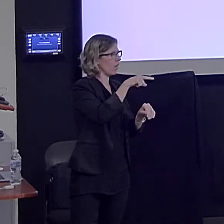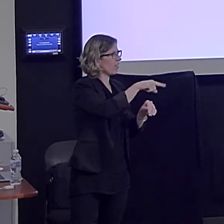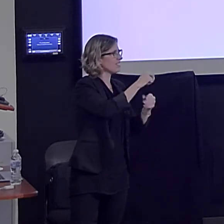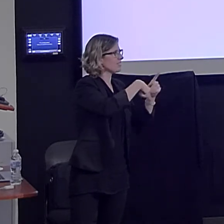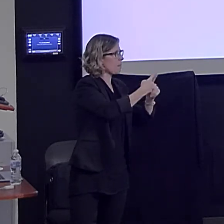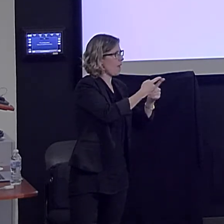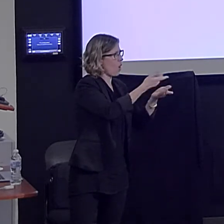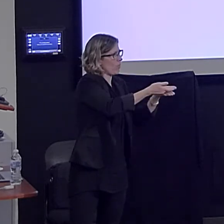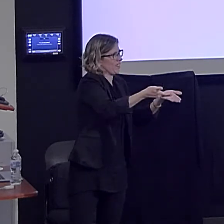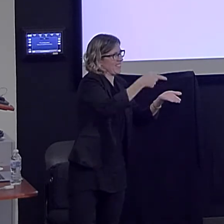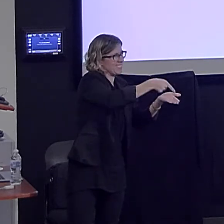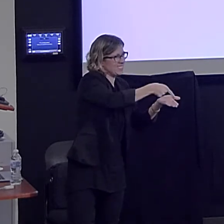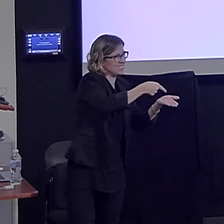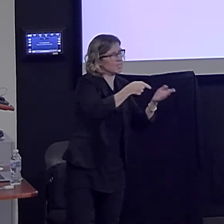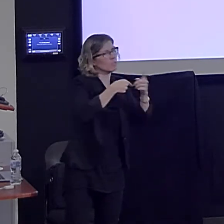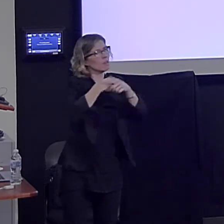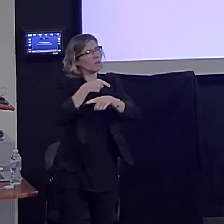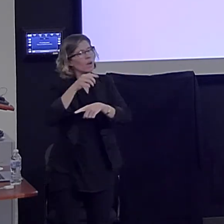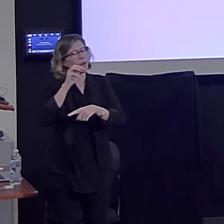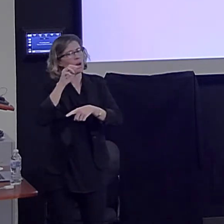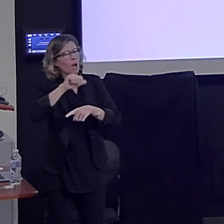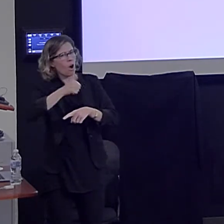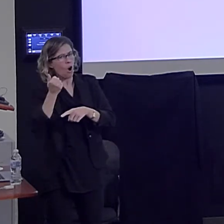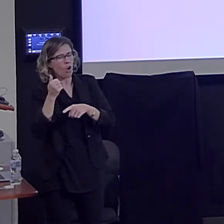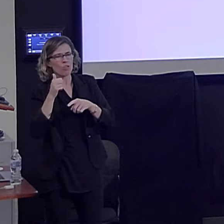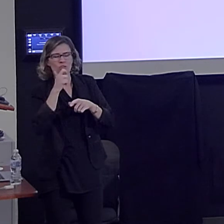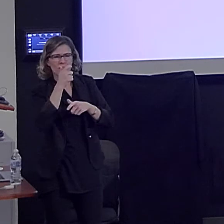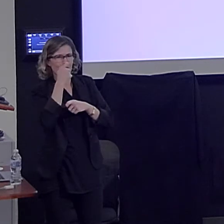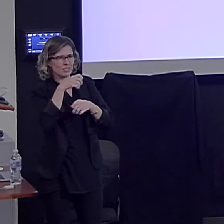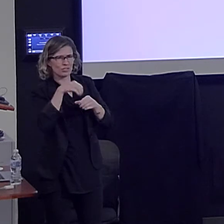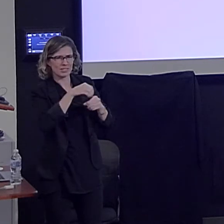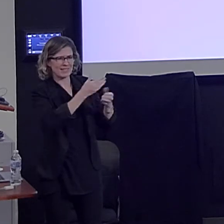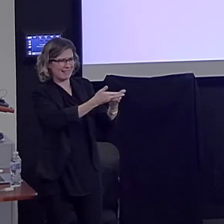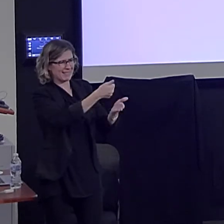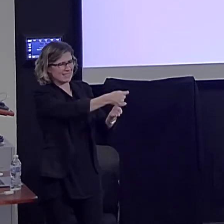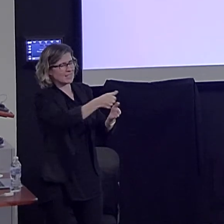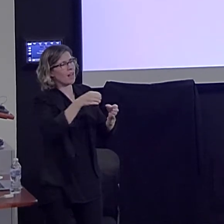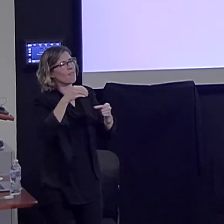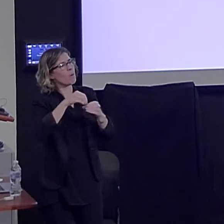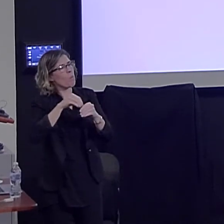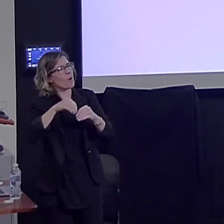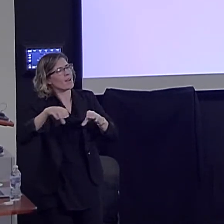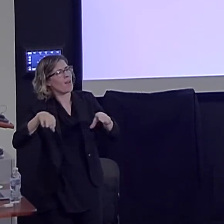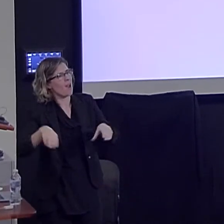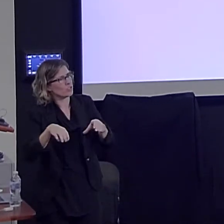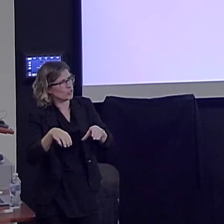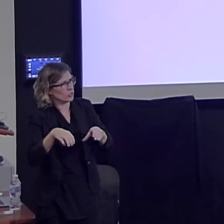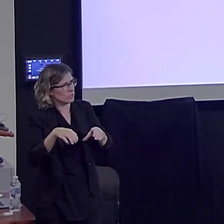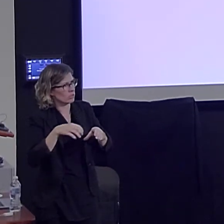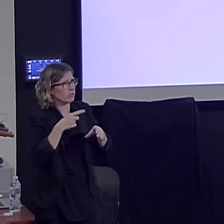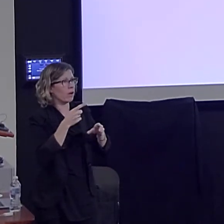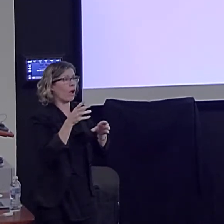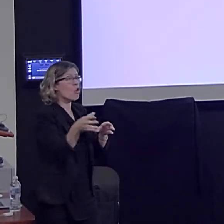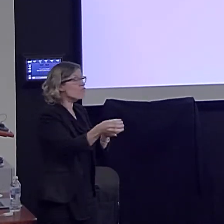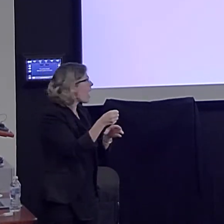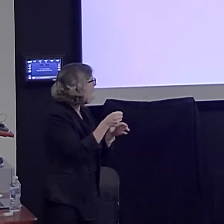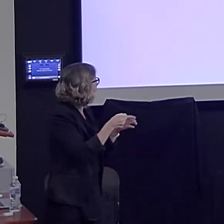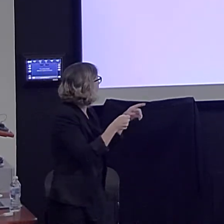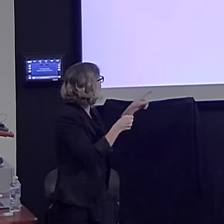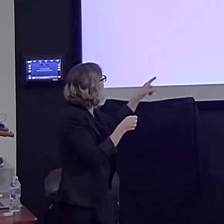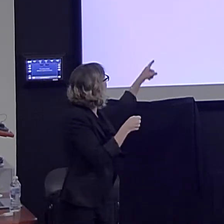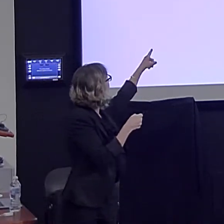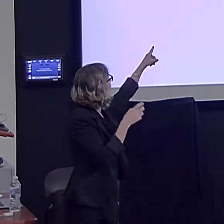in B, there is a discharge due to monkey grasping. These are those